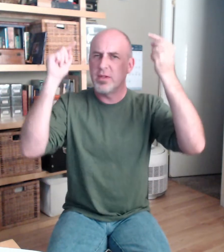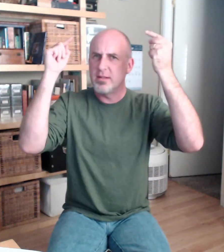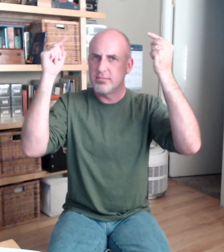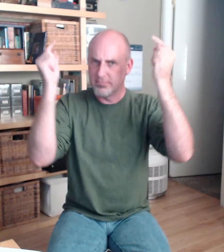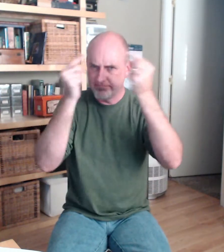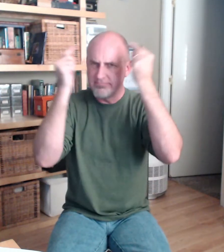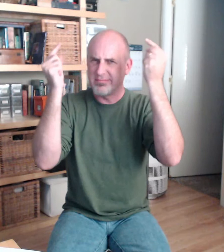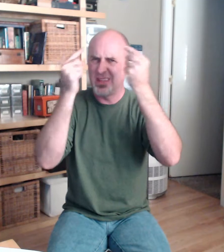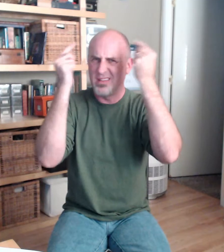to,